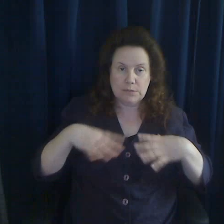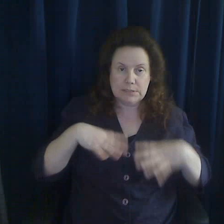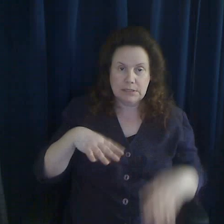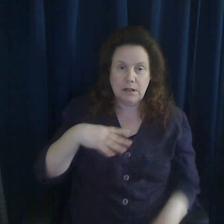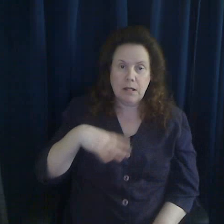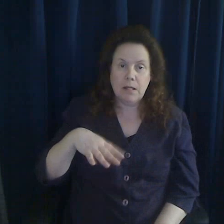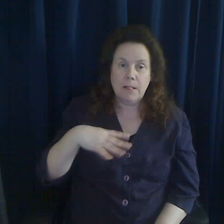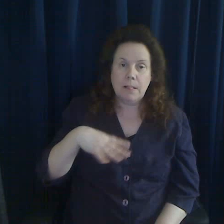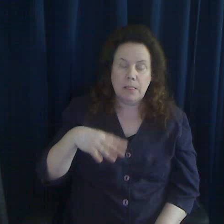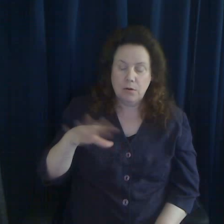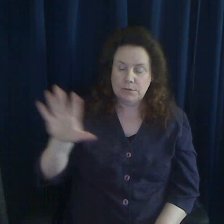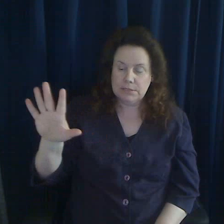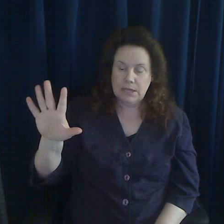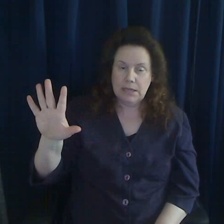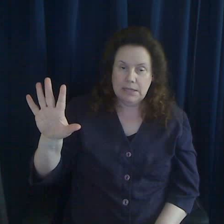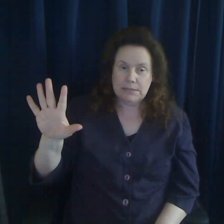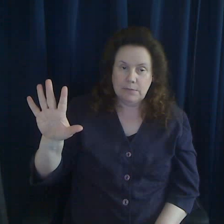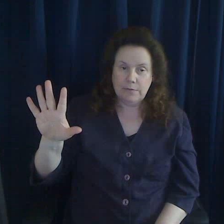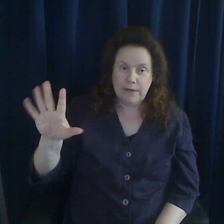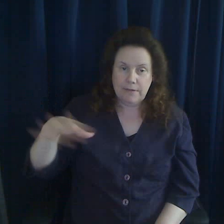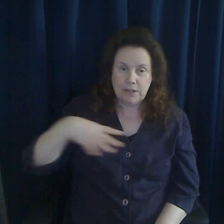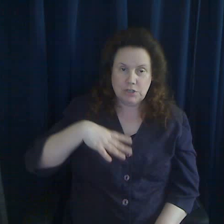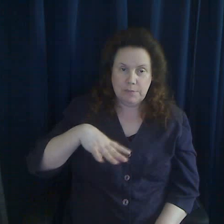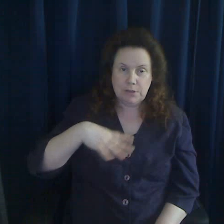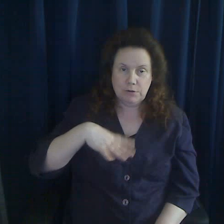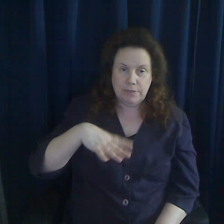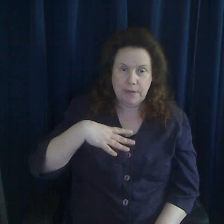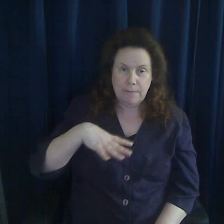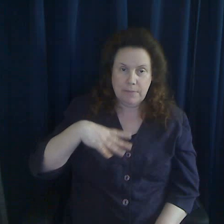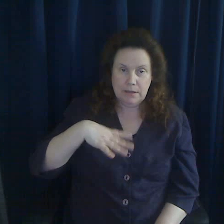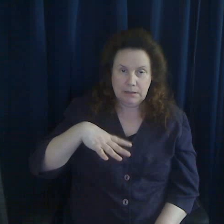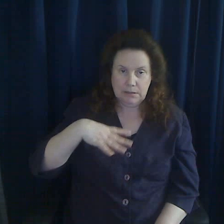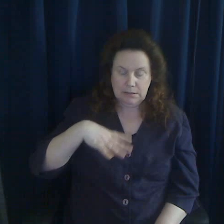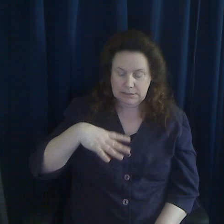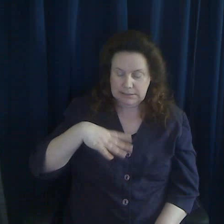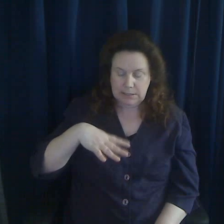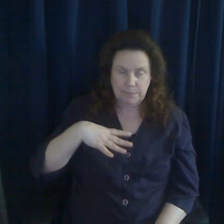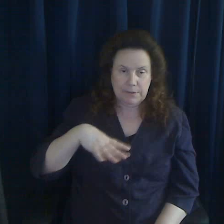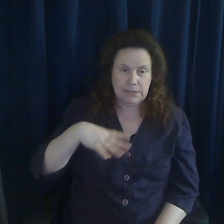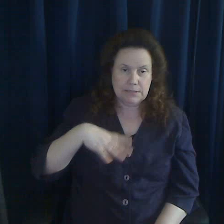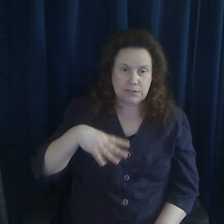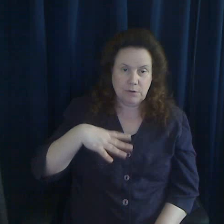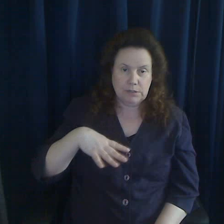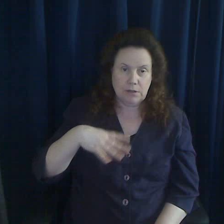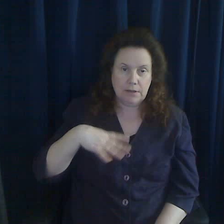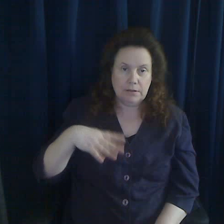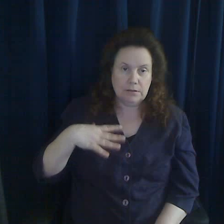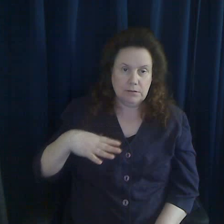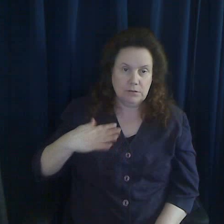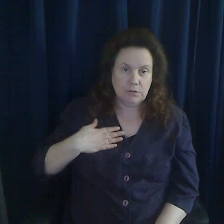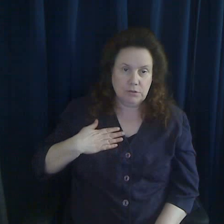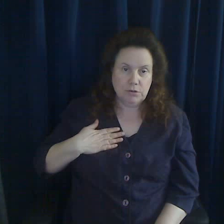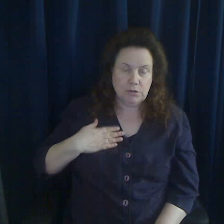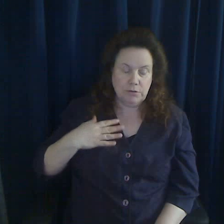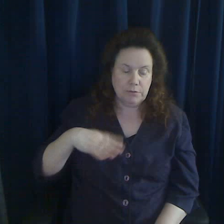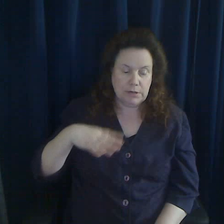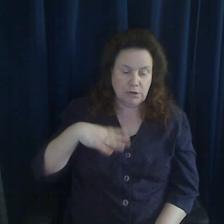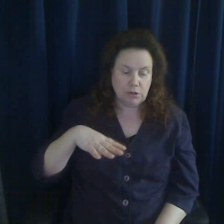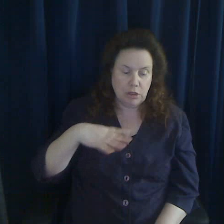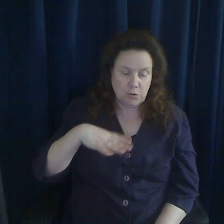close, close. It's a number 5 hand shape and your thumb tip is going along your clothing right here,